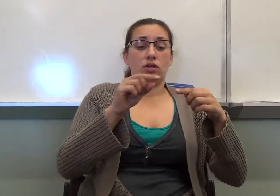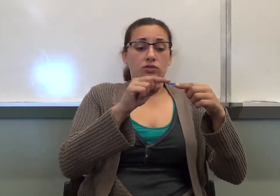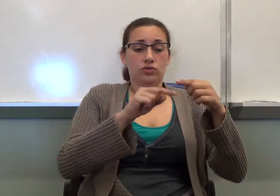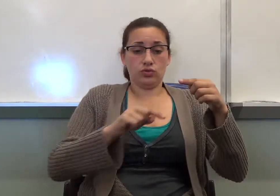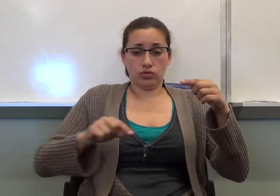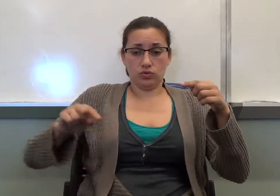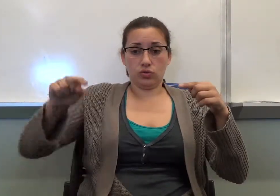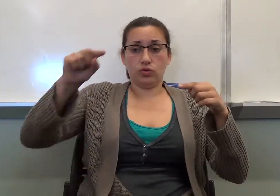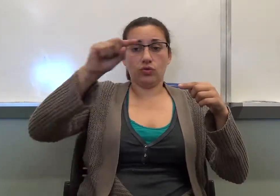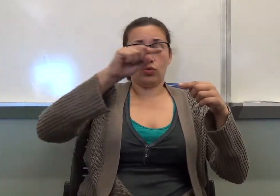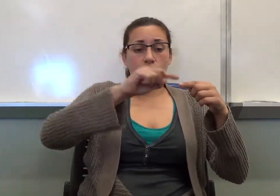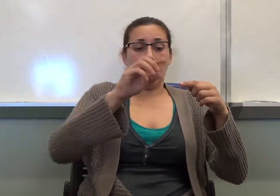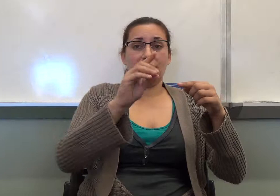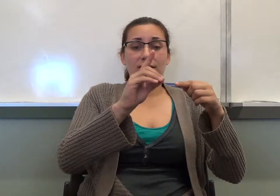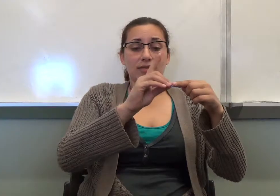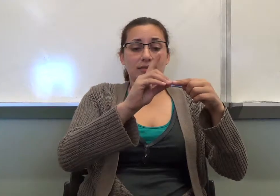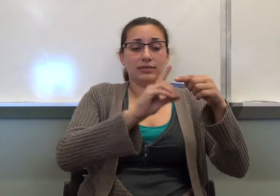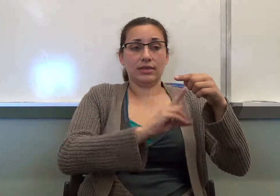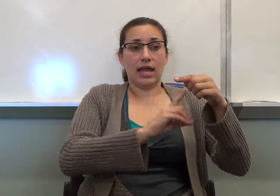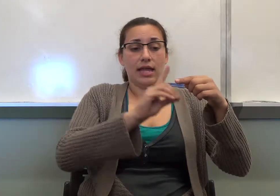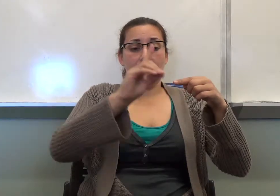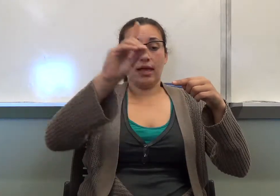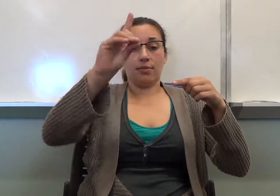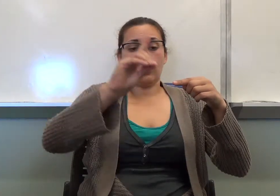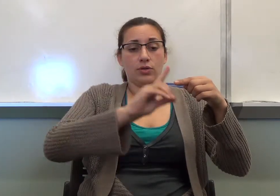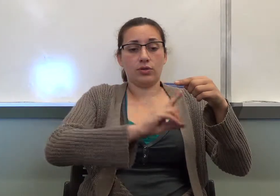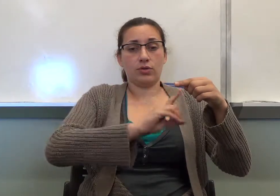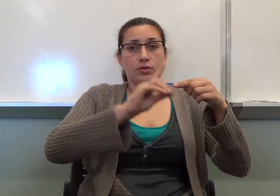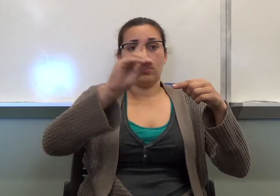diameter is equal to 8 meters.